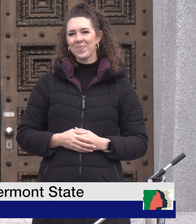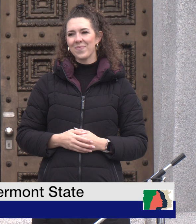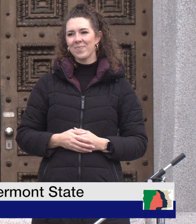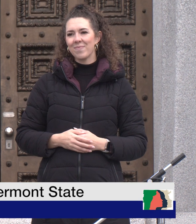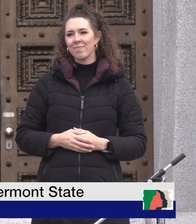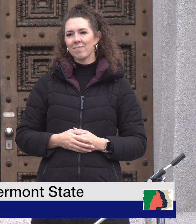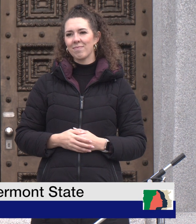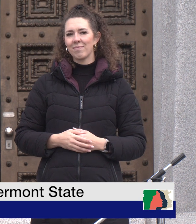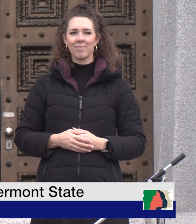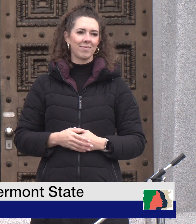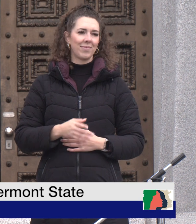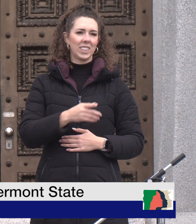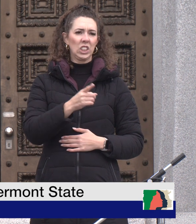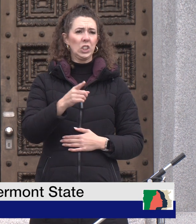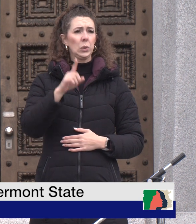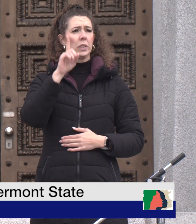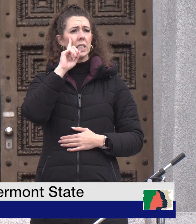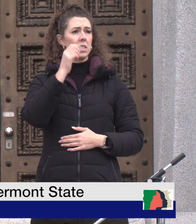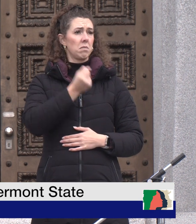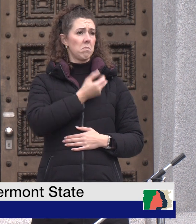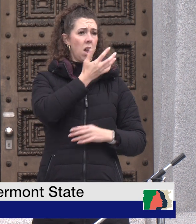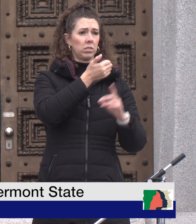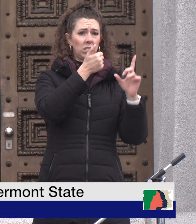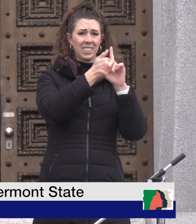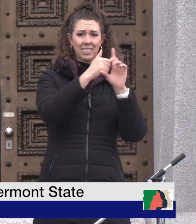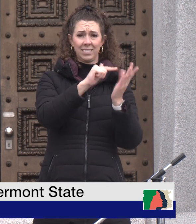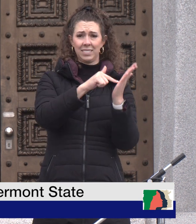You know poetry has power.